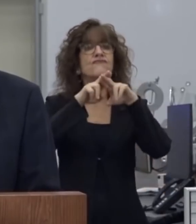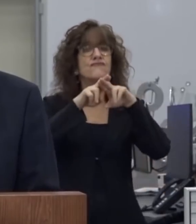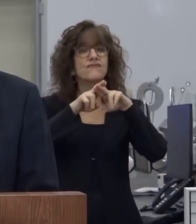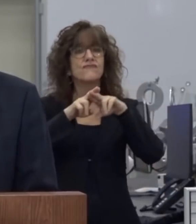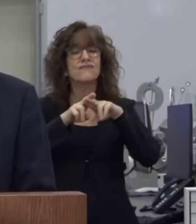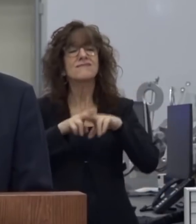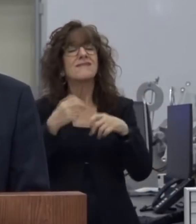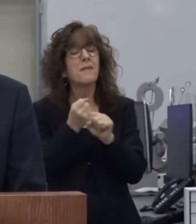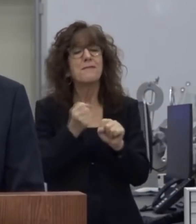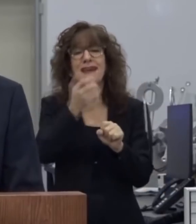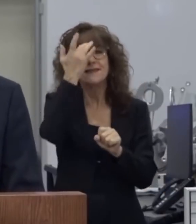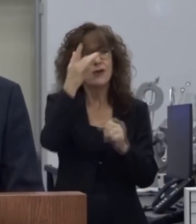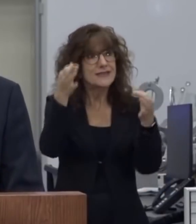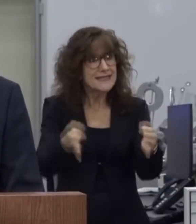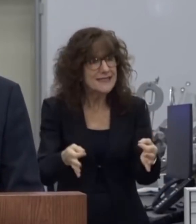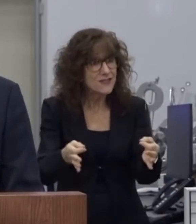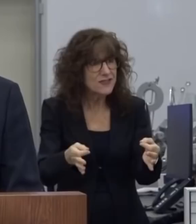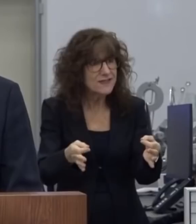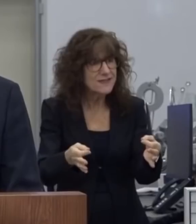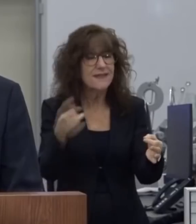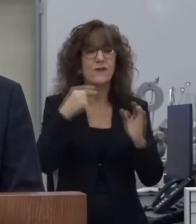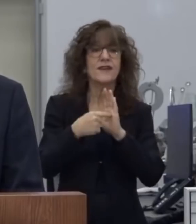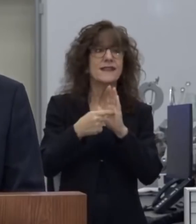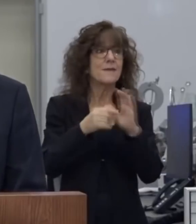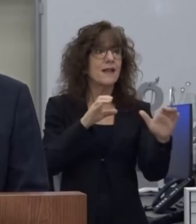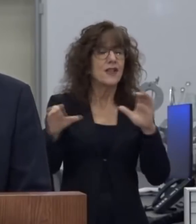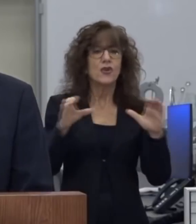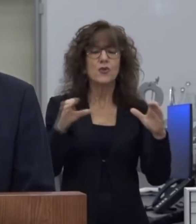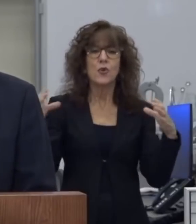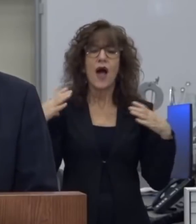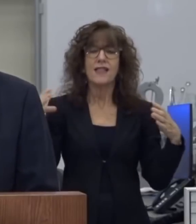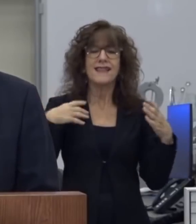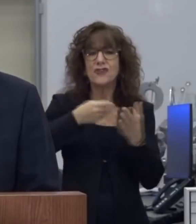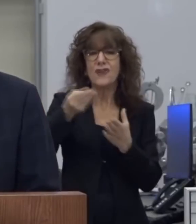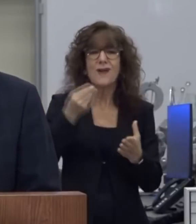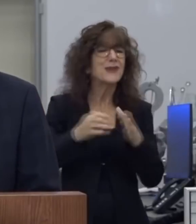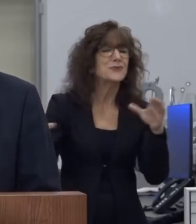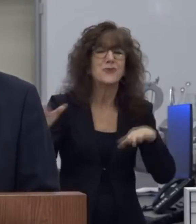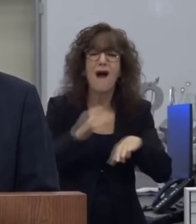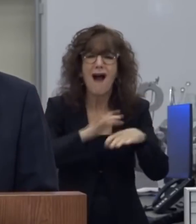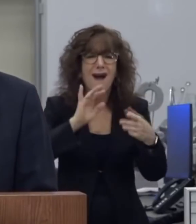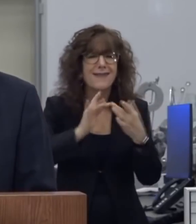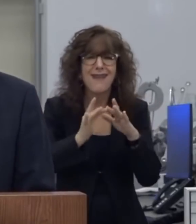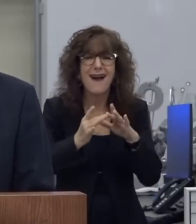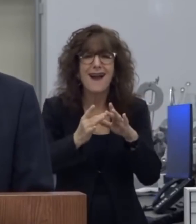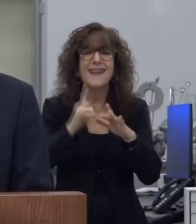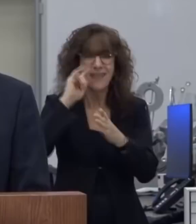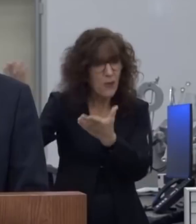Make smart choices. For example, when you do your holiday shopping, do it online. They'll deliver